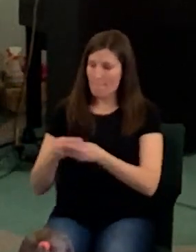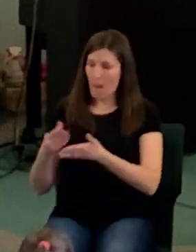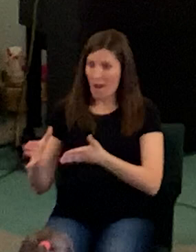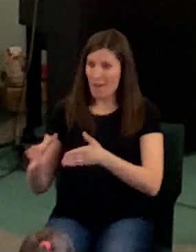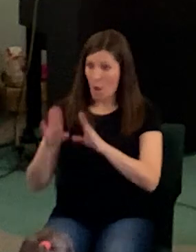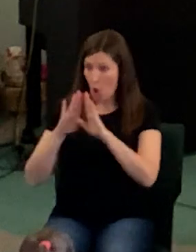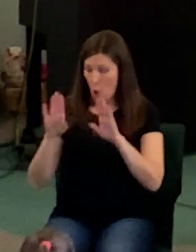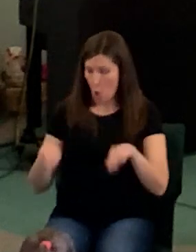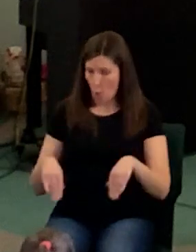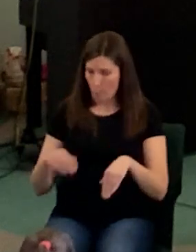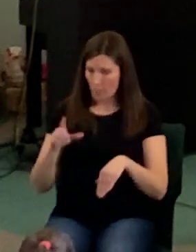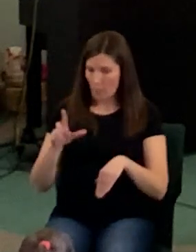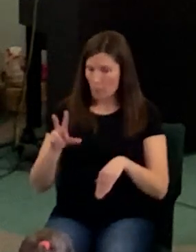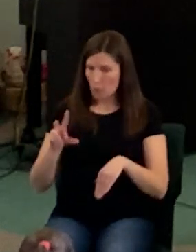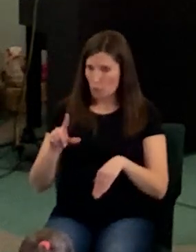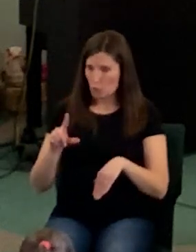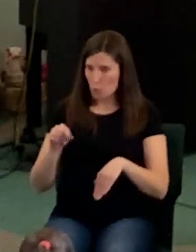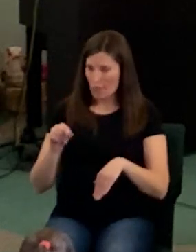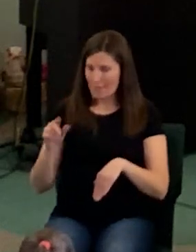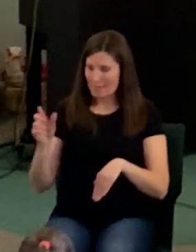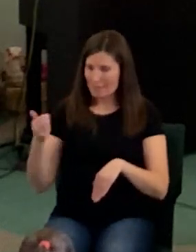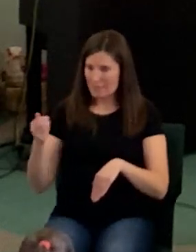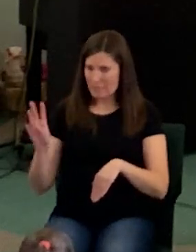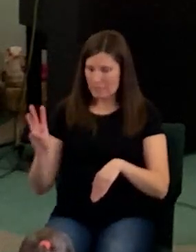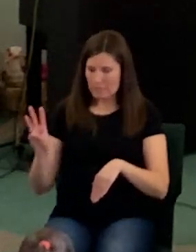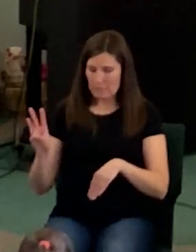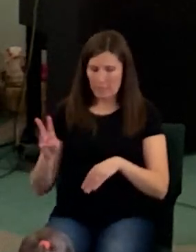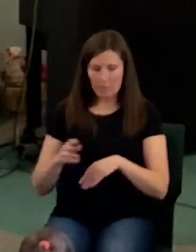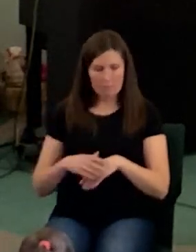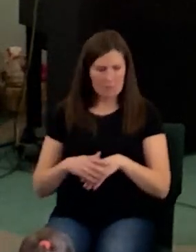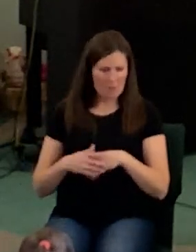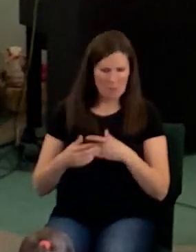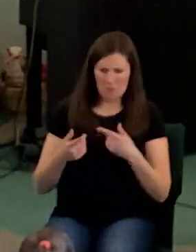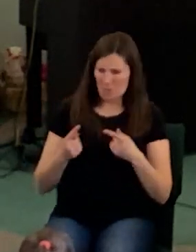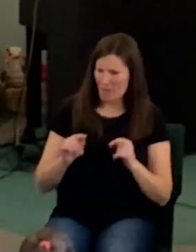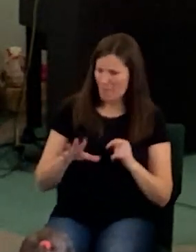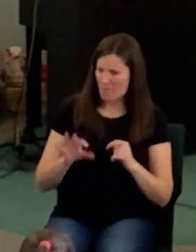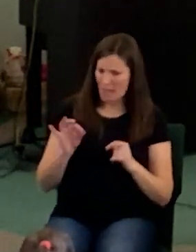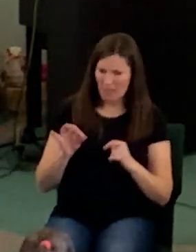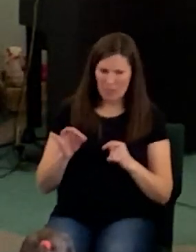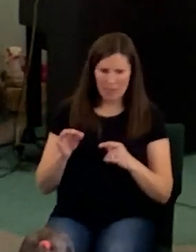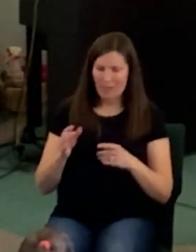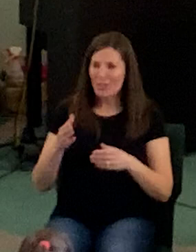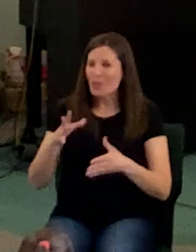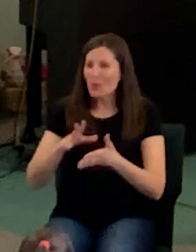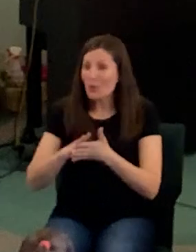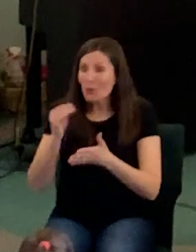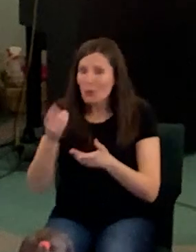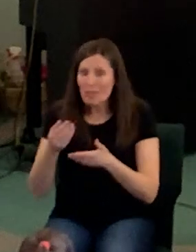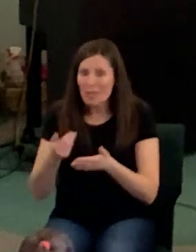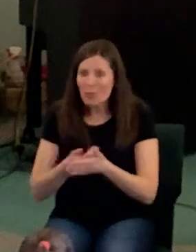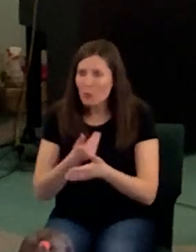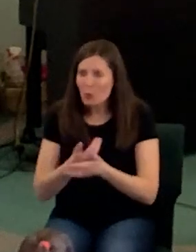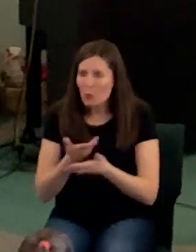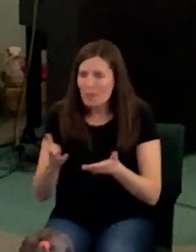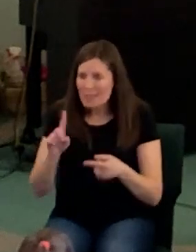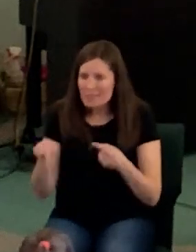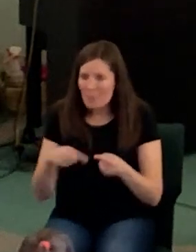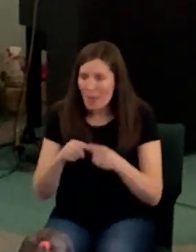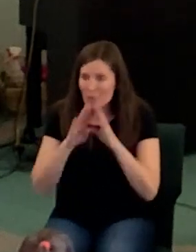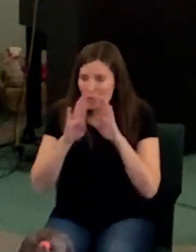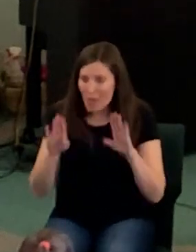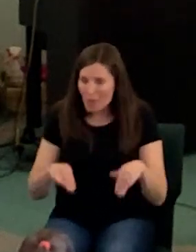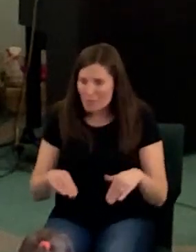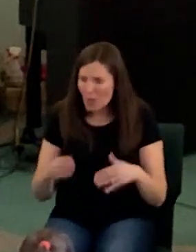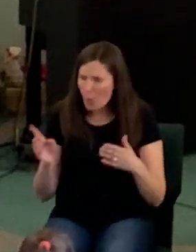new homeowners, you're still learning how things work and where things are at and where your water's turn off is and all those things. You probably know where I'm